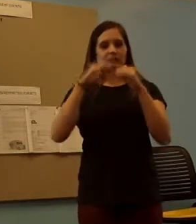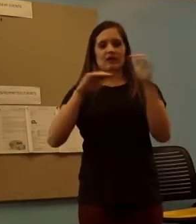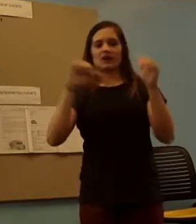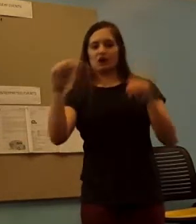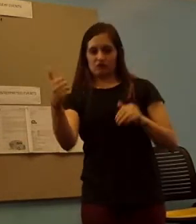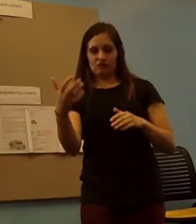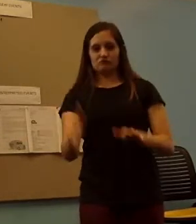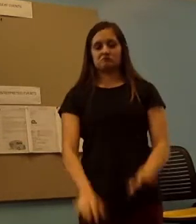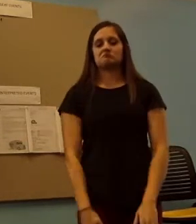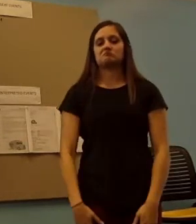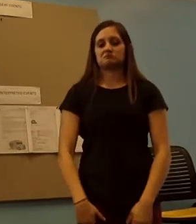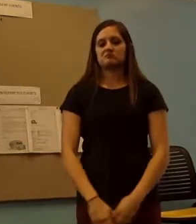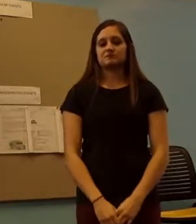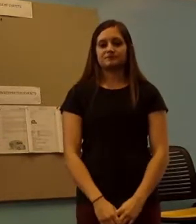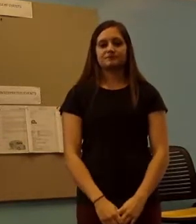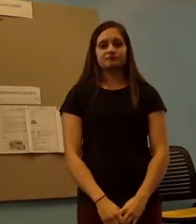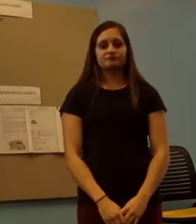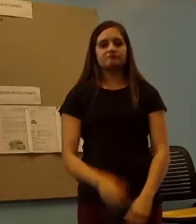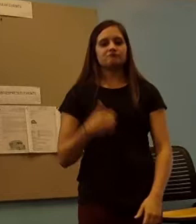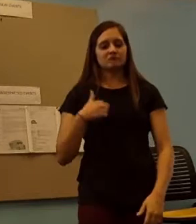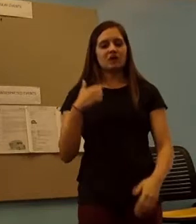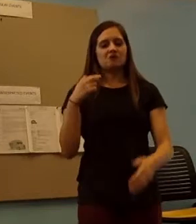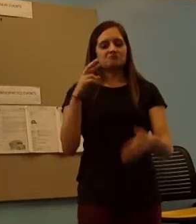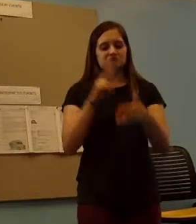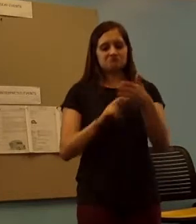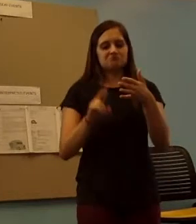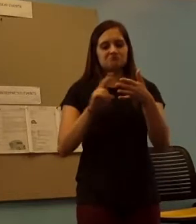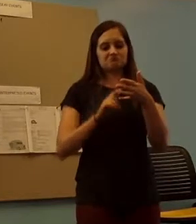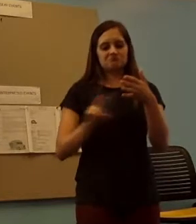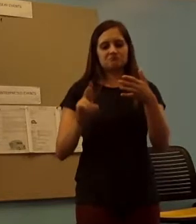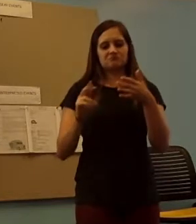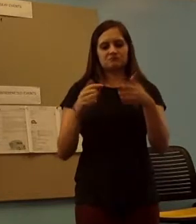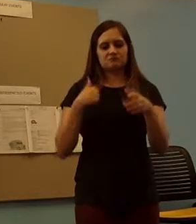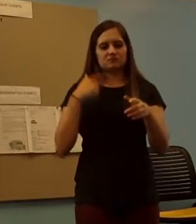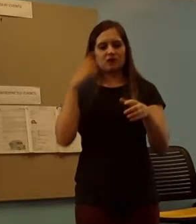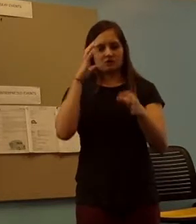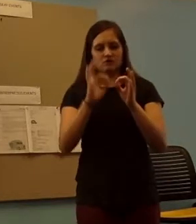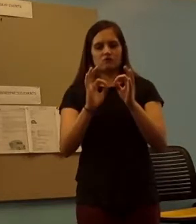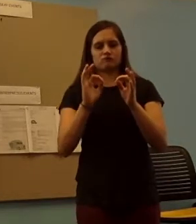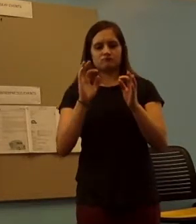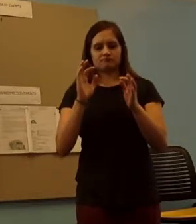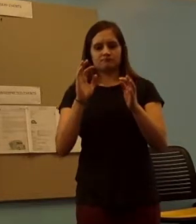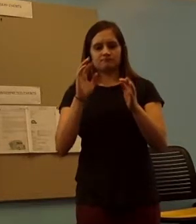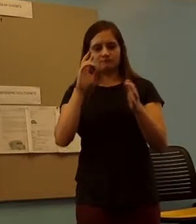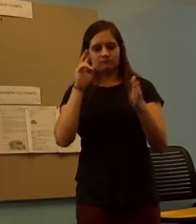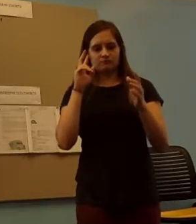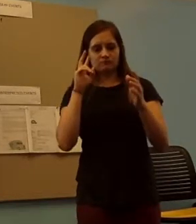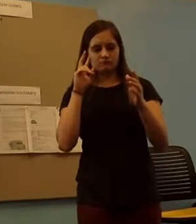So as I was also doing this research, I found a different perspective, which I found extremely interesting,